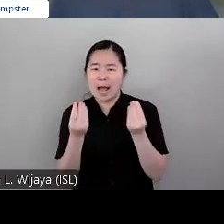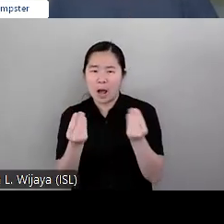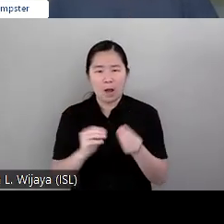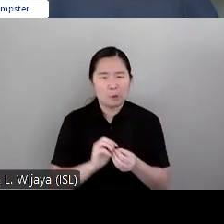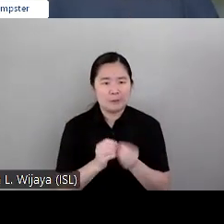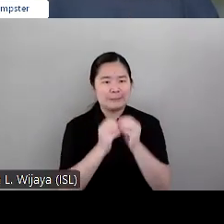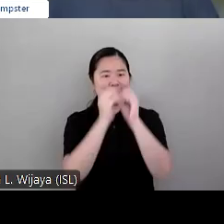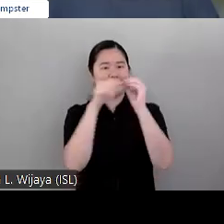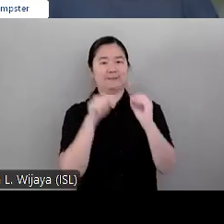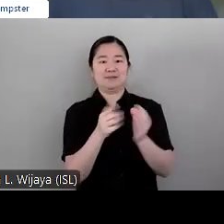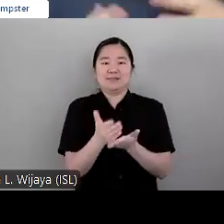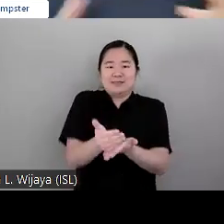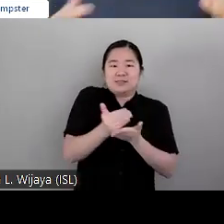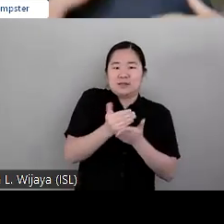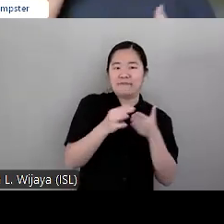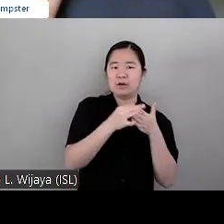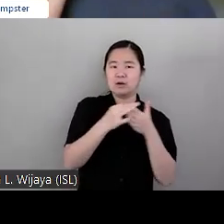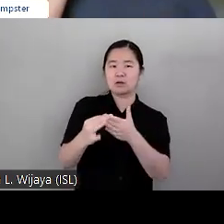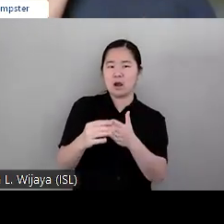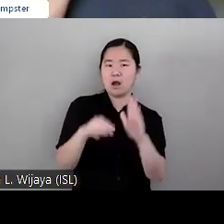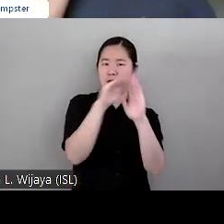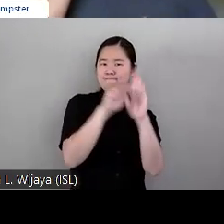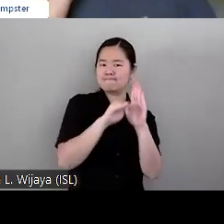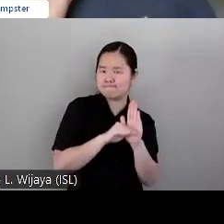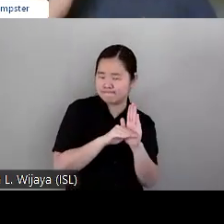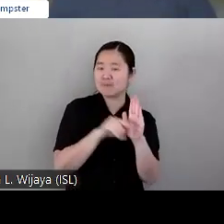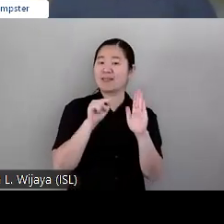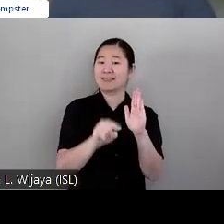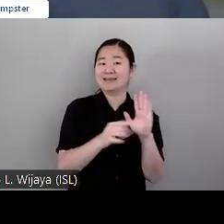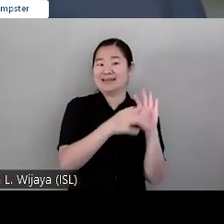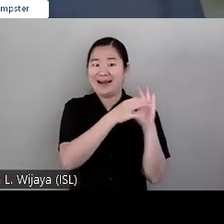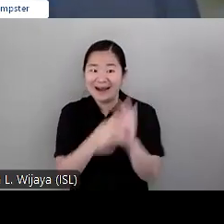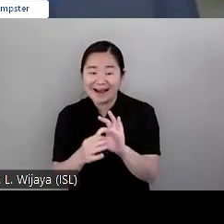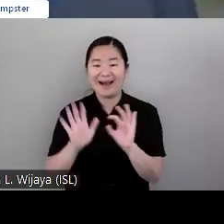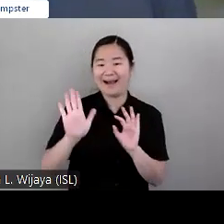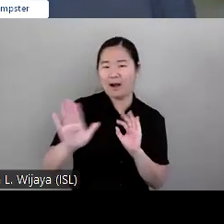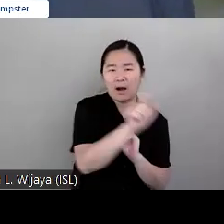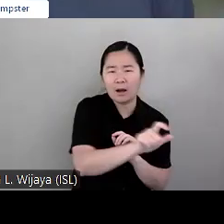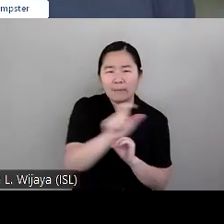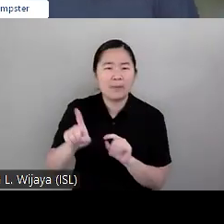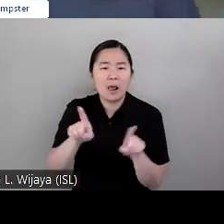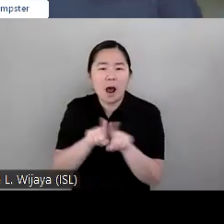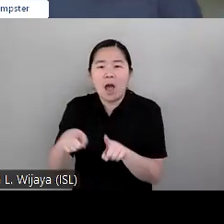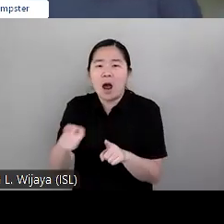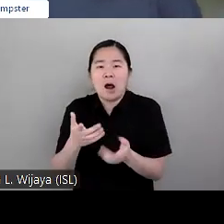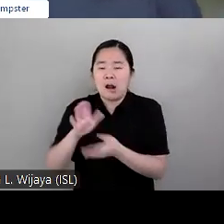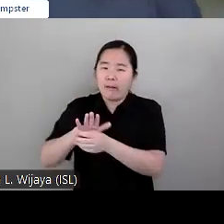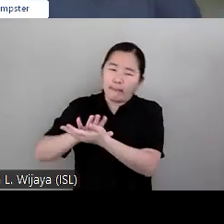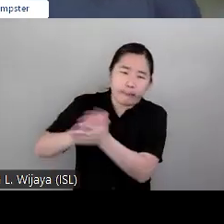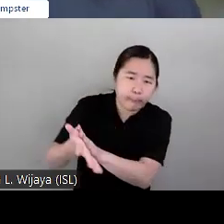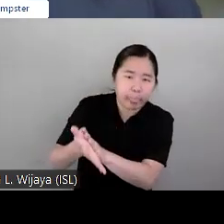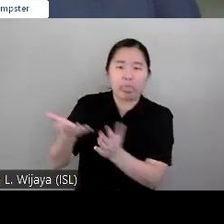safeguarding's also becomes more important in challenging times that we're facing in the development sector